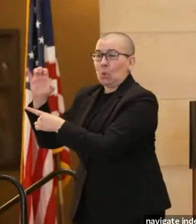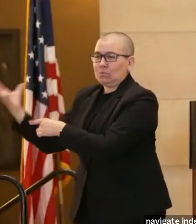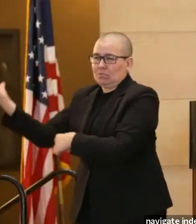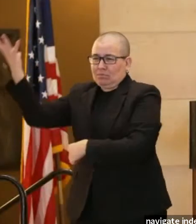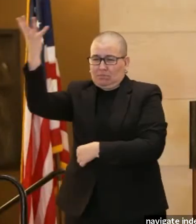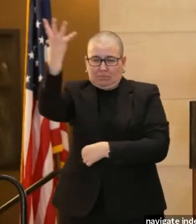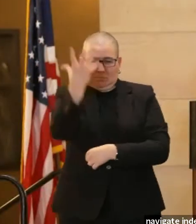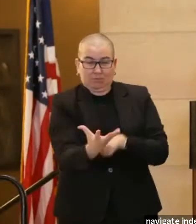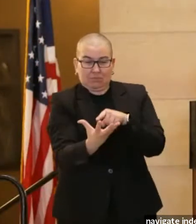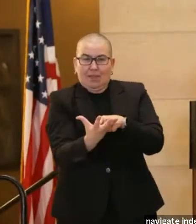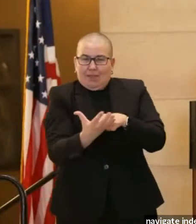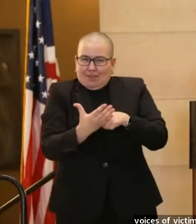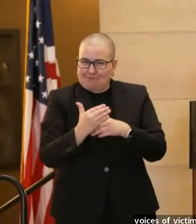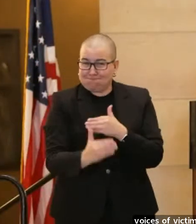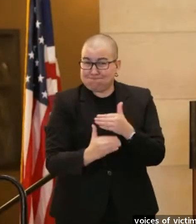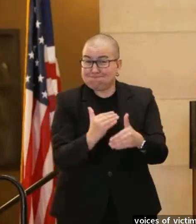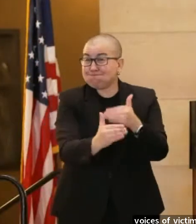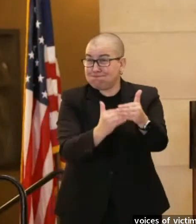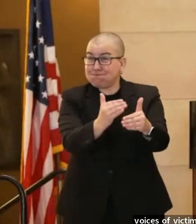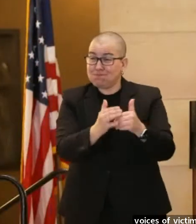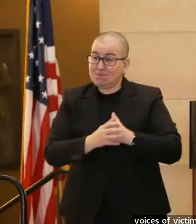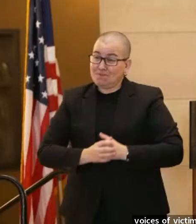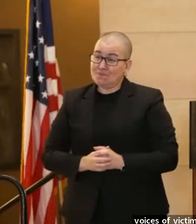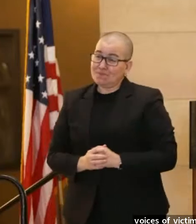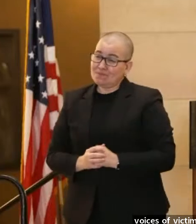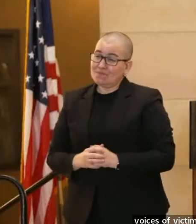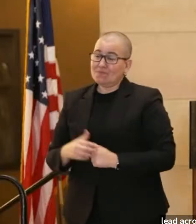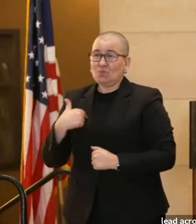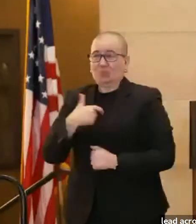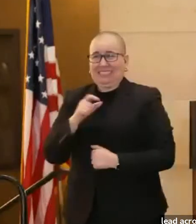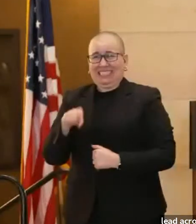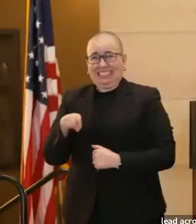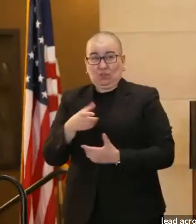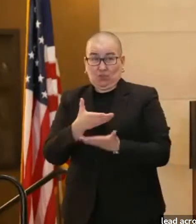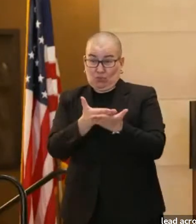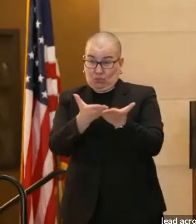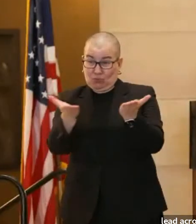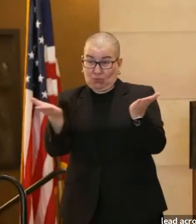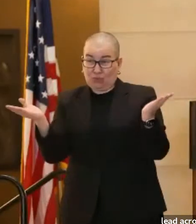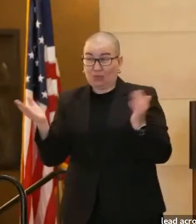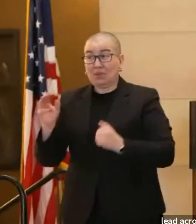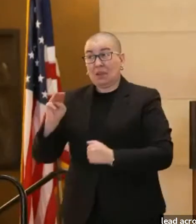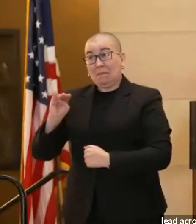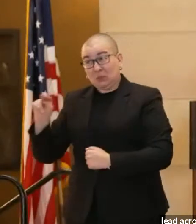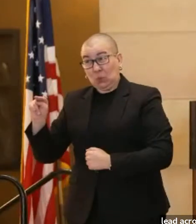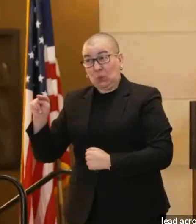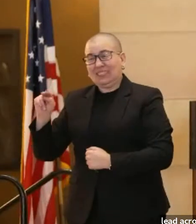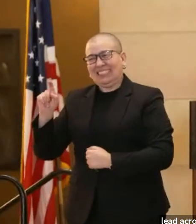community every single day. We need you, and Minnesota needs you.